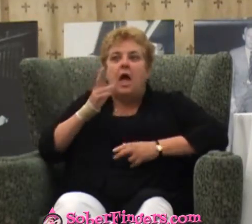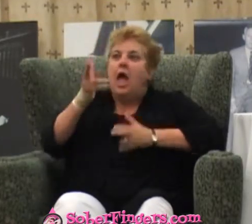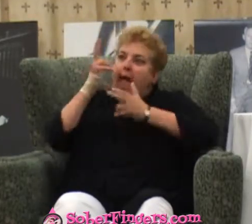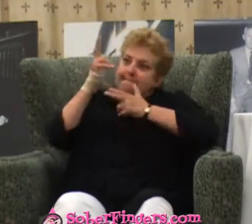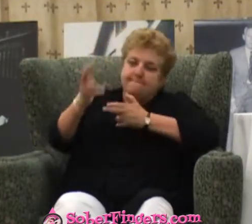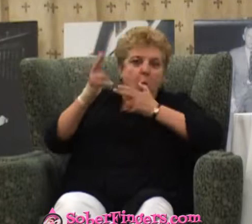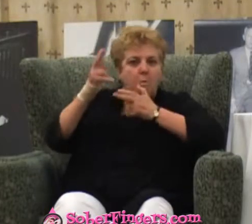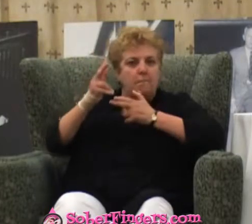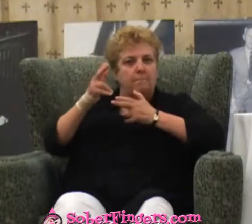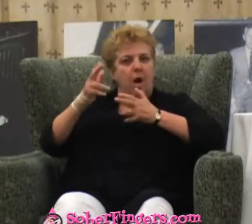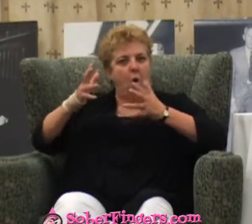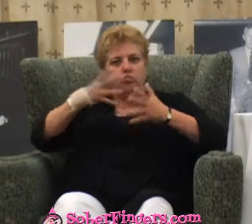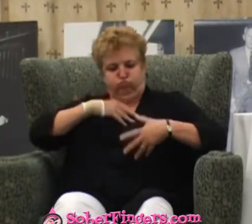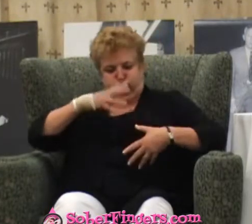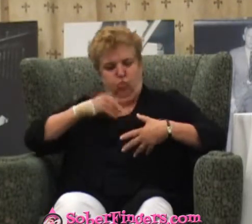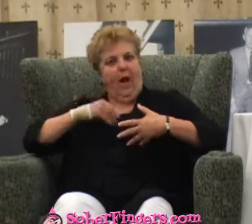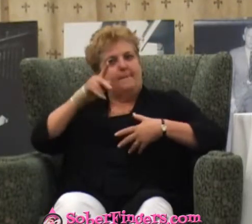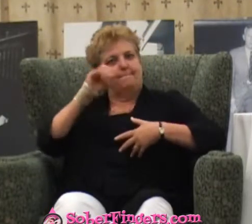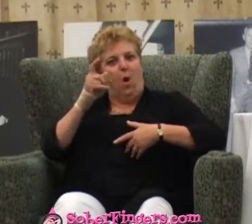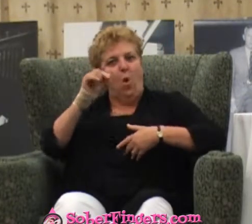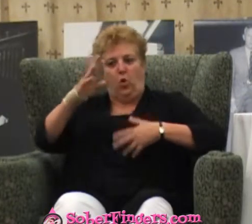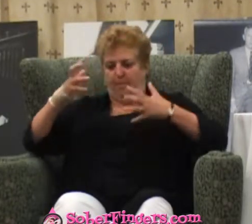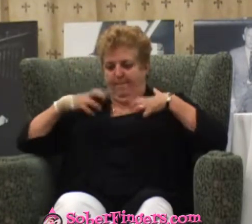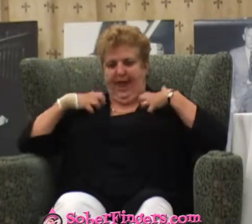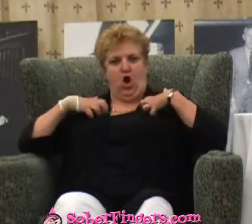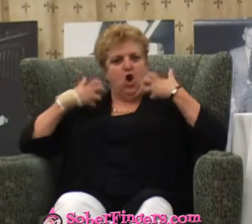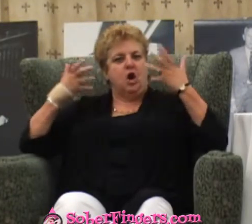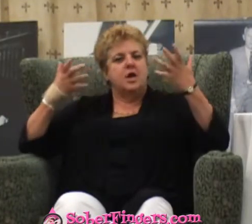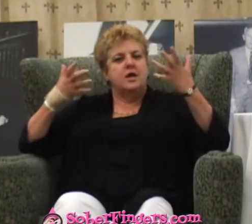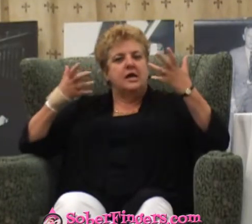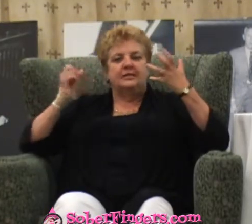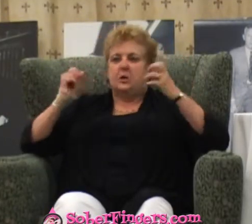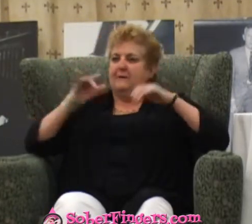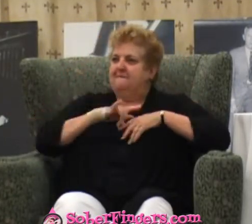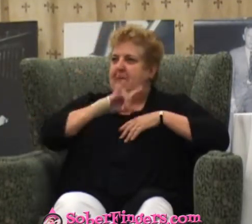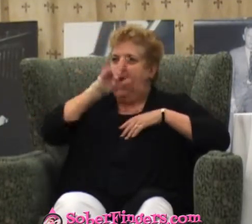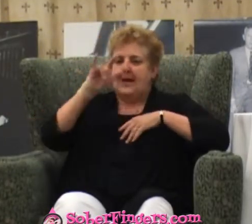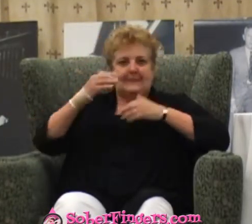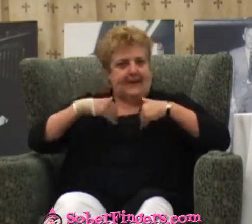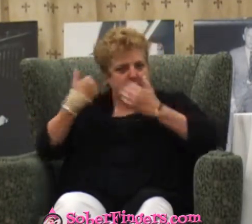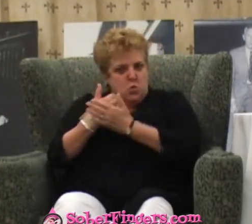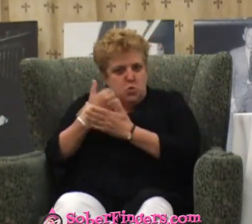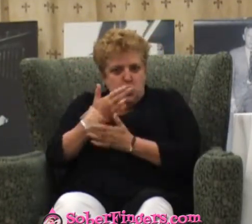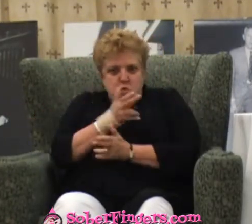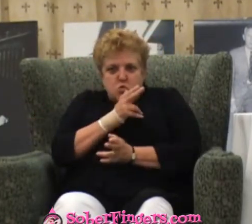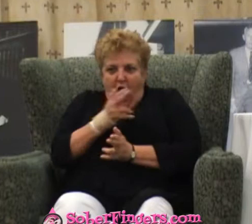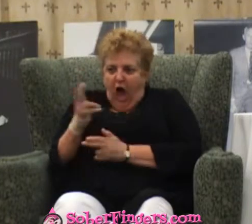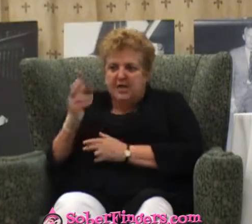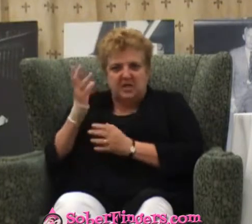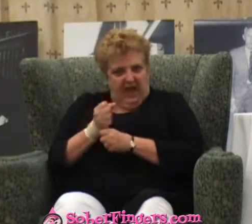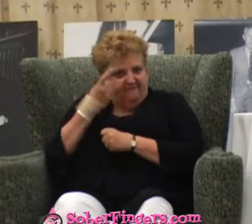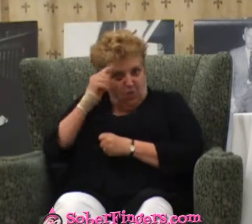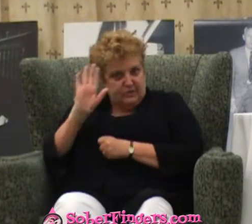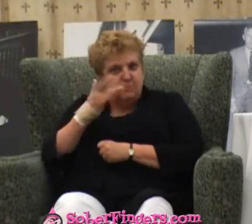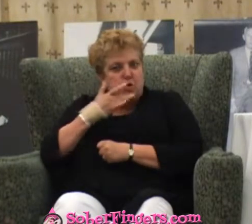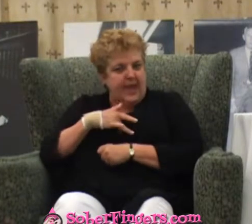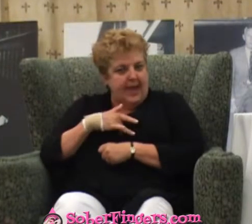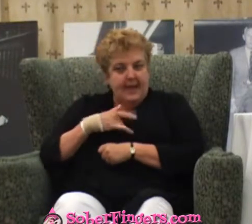hunter. So he goes up, he flies up to the tundra, he's got this brand new rifle he got for his birthday. He sees this bear, he takes